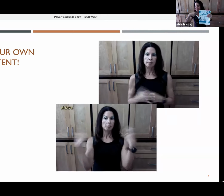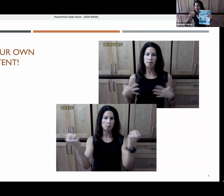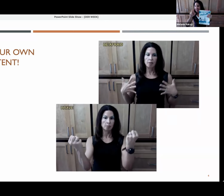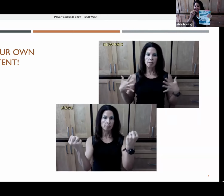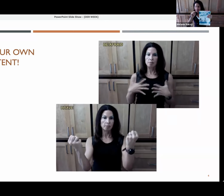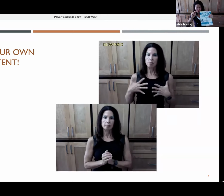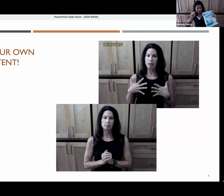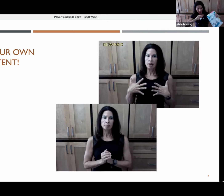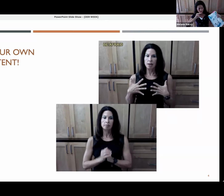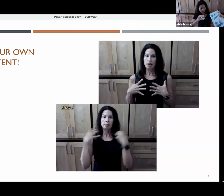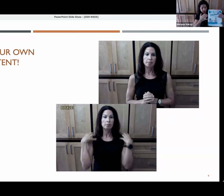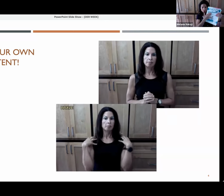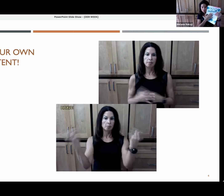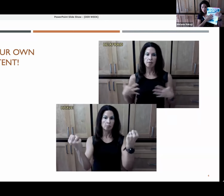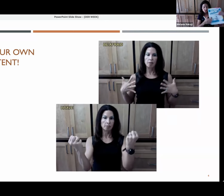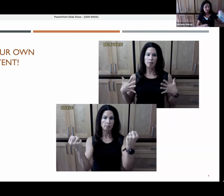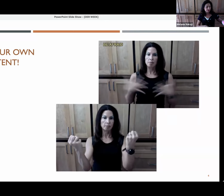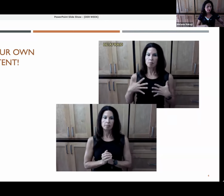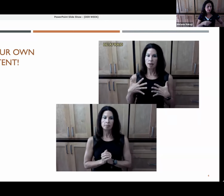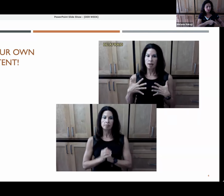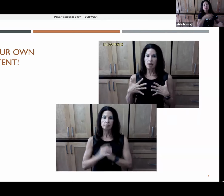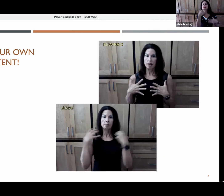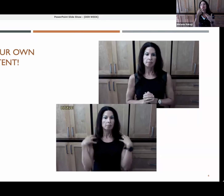So this book here is called Signing Naturally.